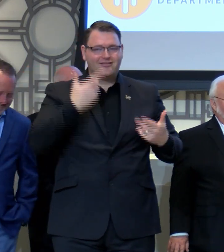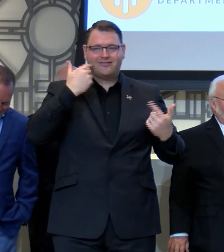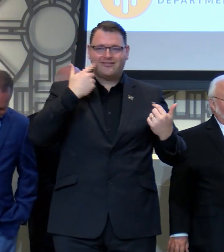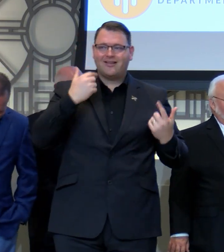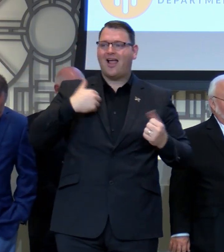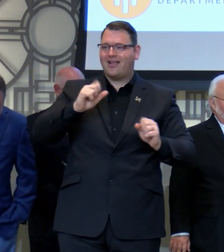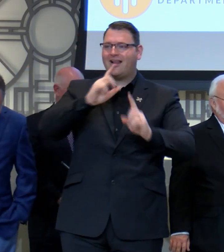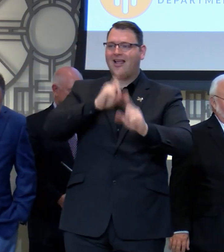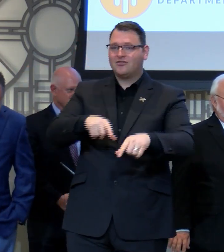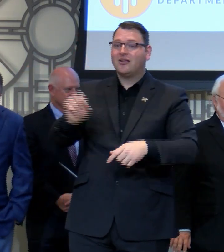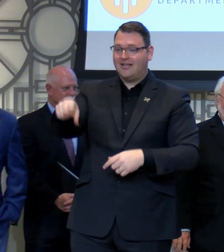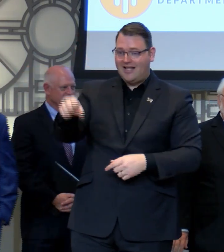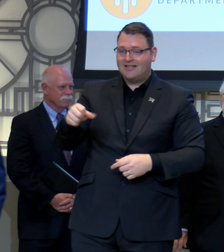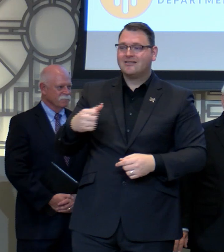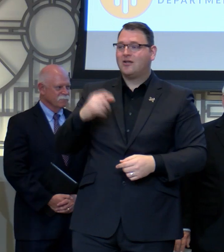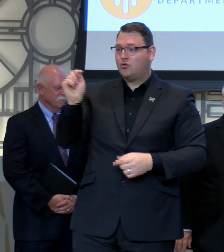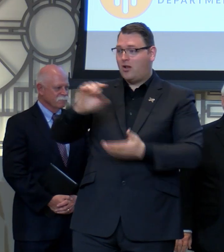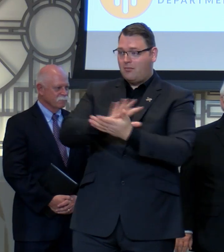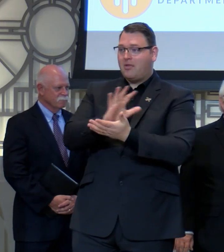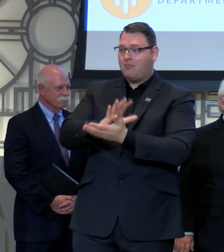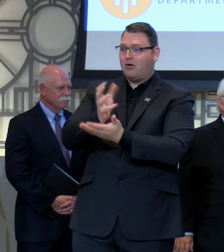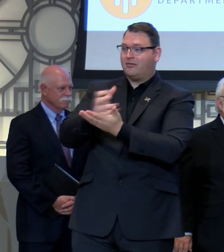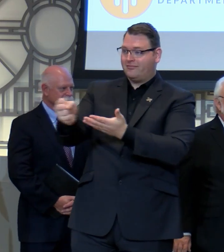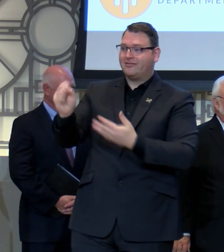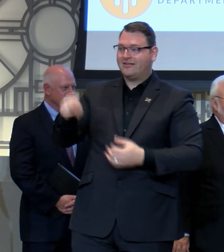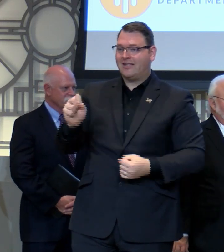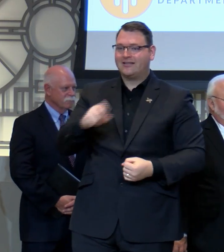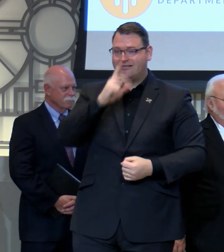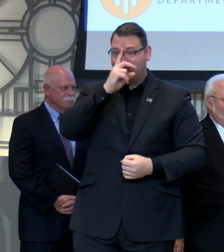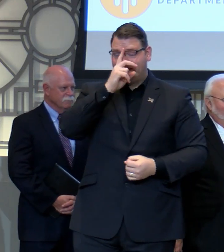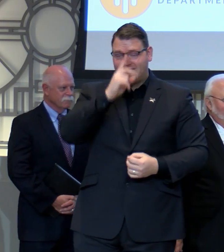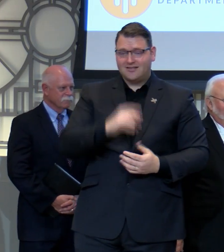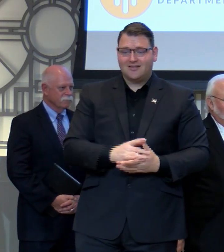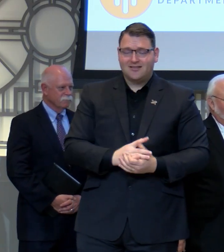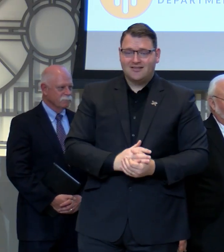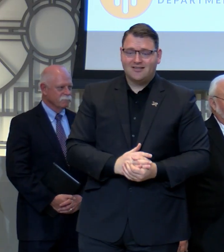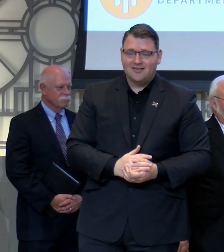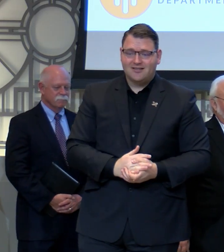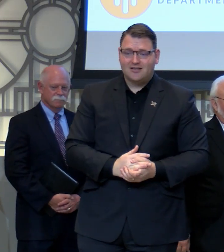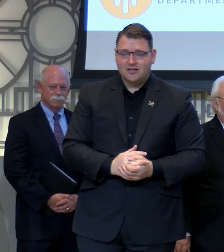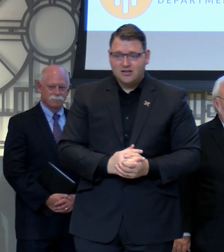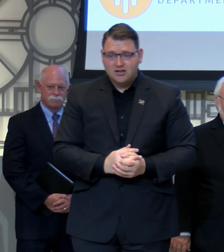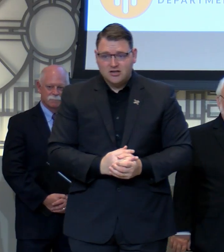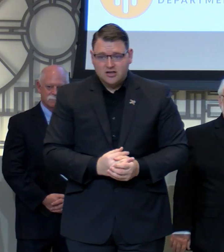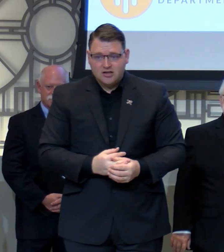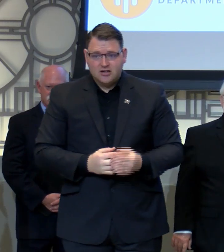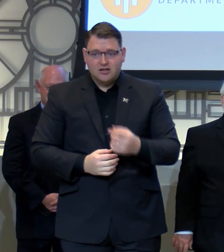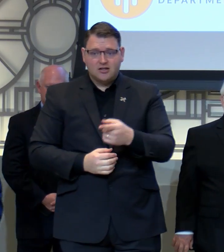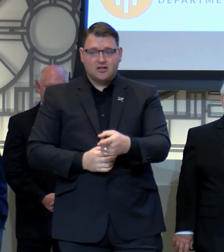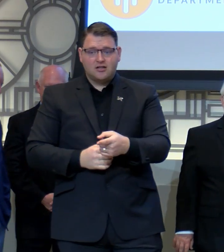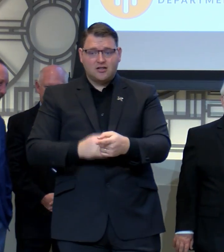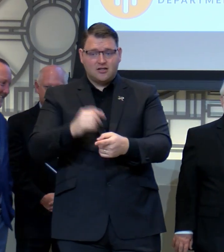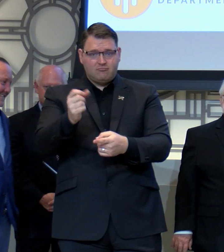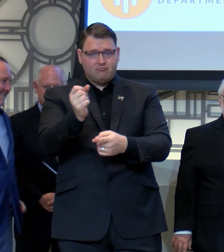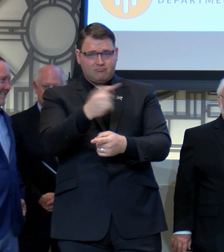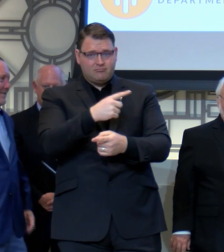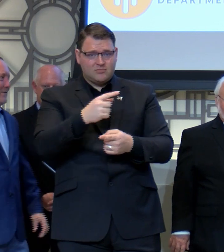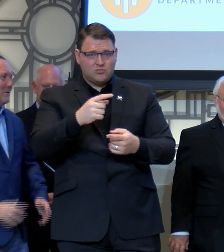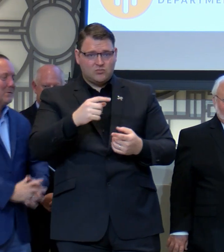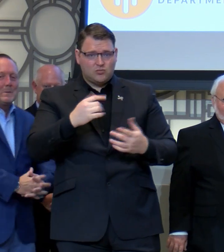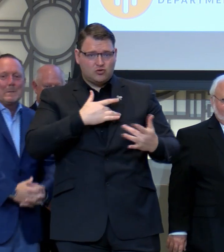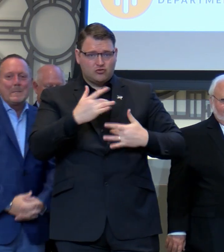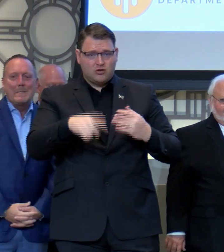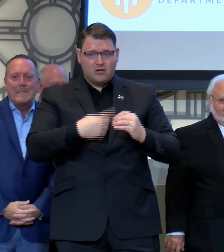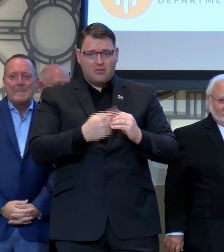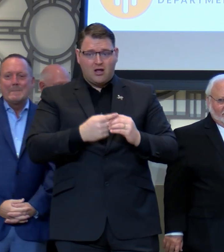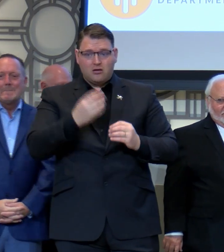There has been a shortage, even for the mayor when I walked in. are you concerned about like sewage backups or pipe damage